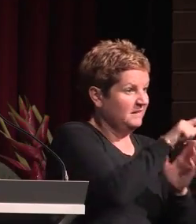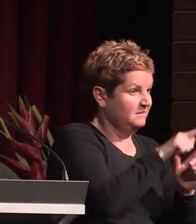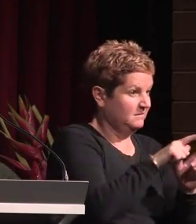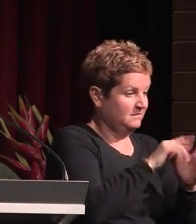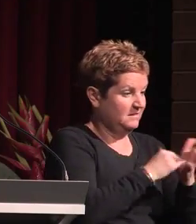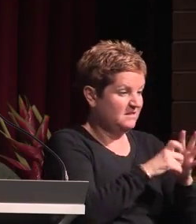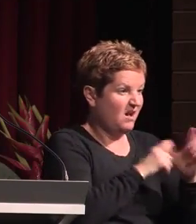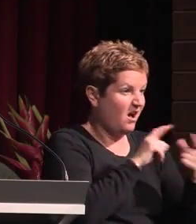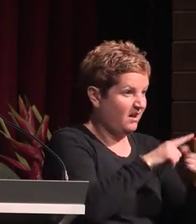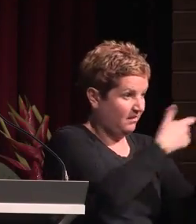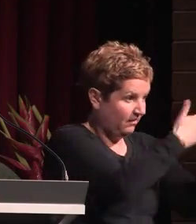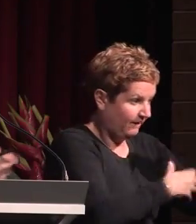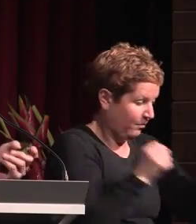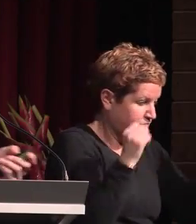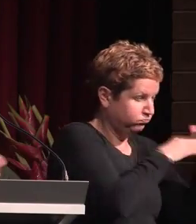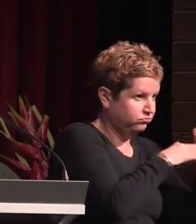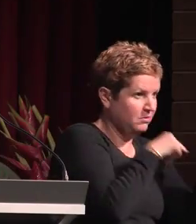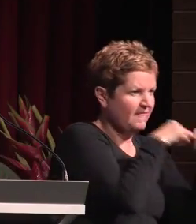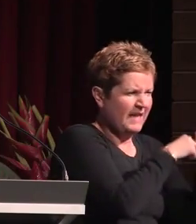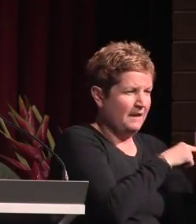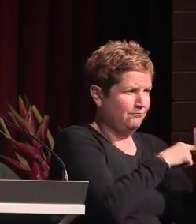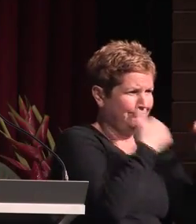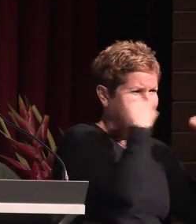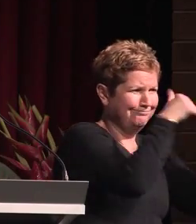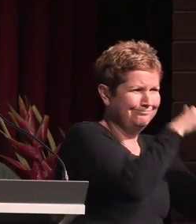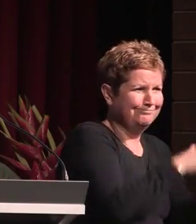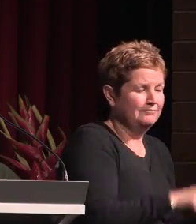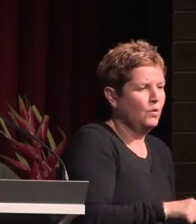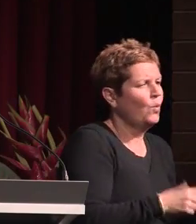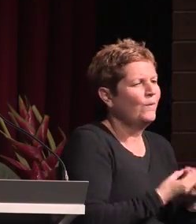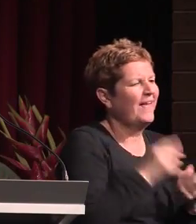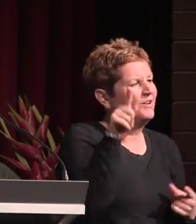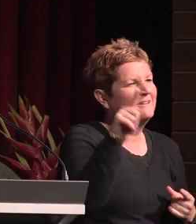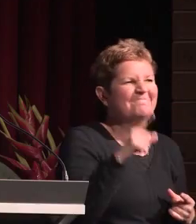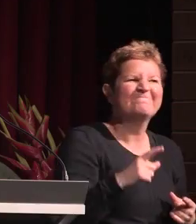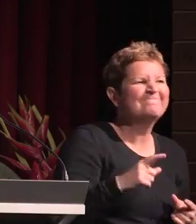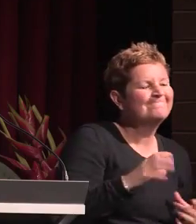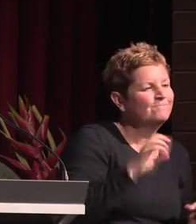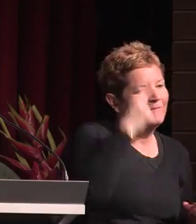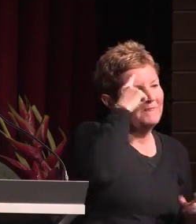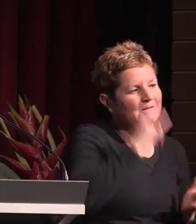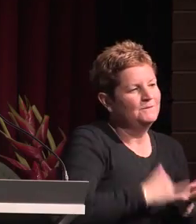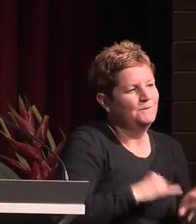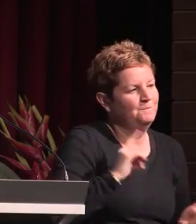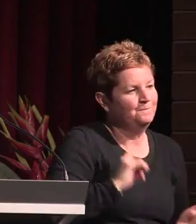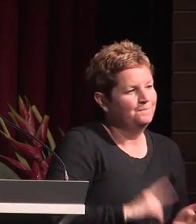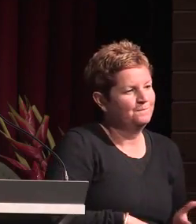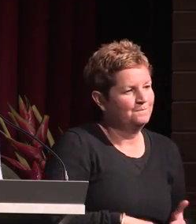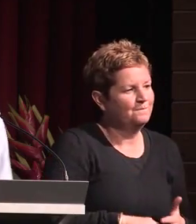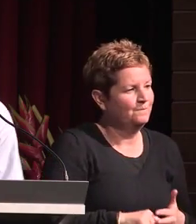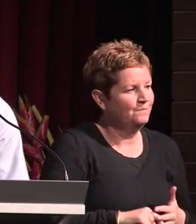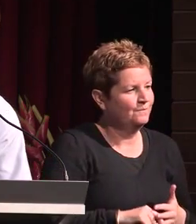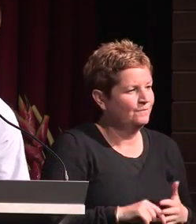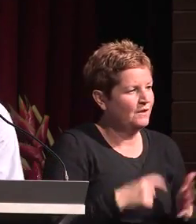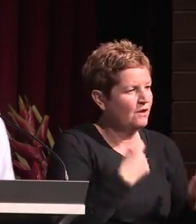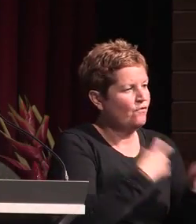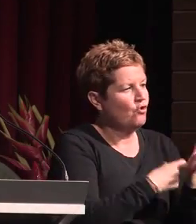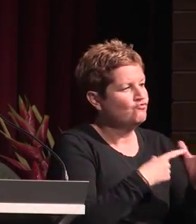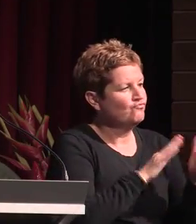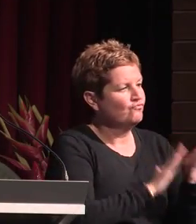documents together, because it's a huge step in the process in terms of getting the site listed for Ramsar. So just to